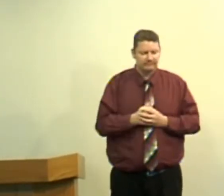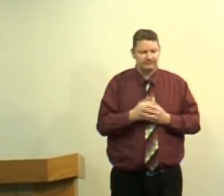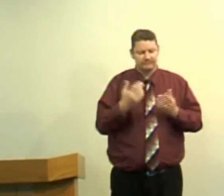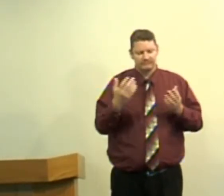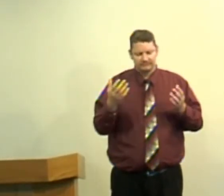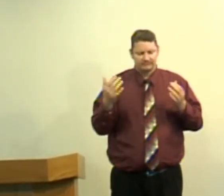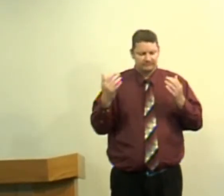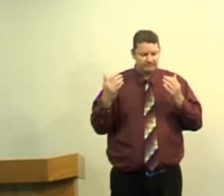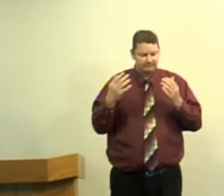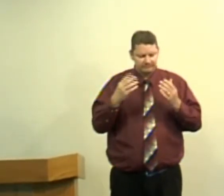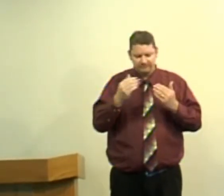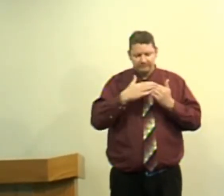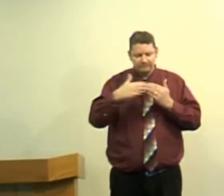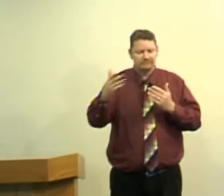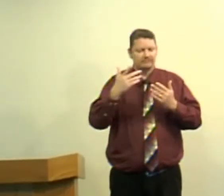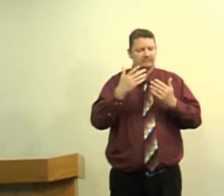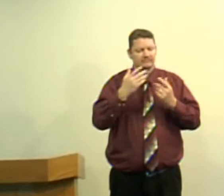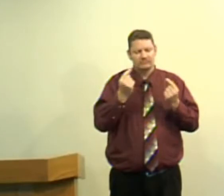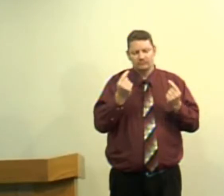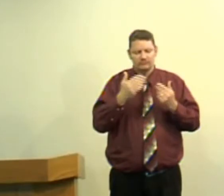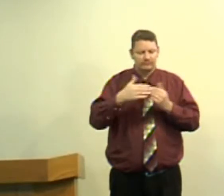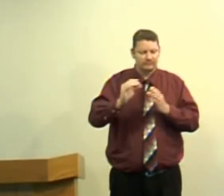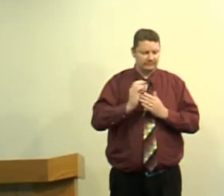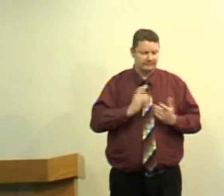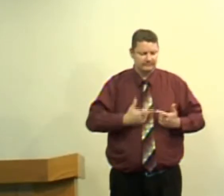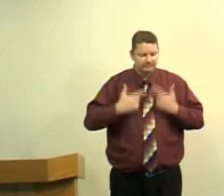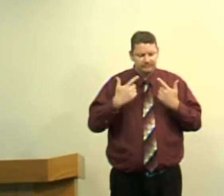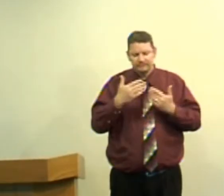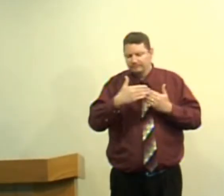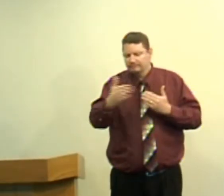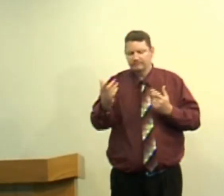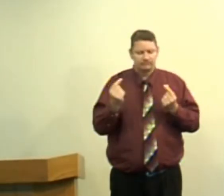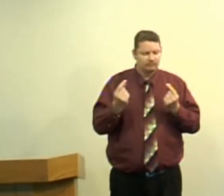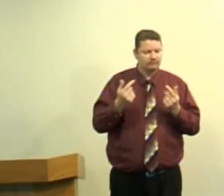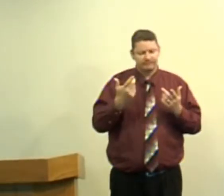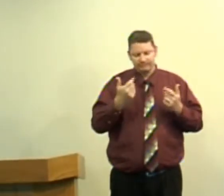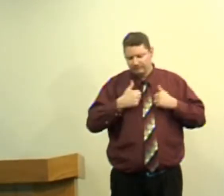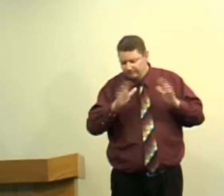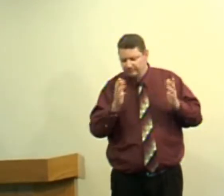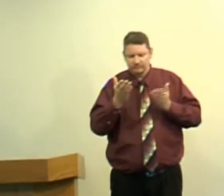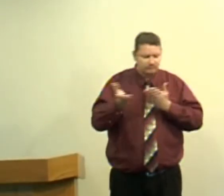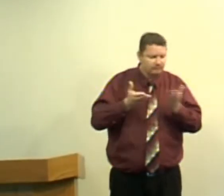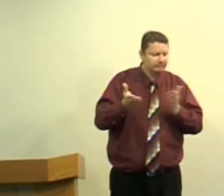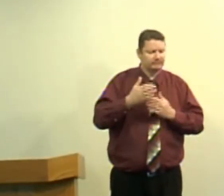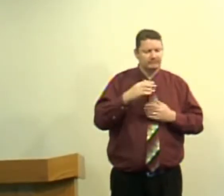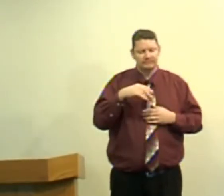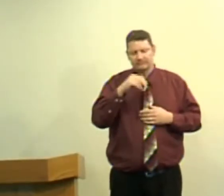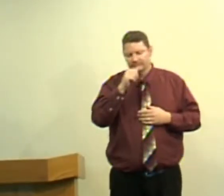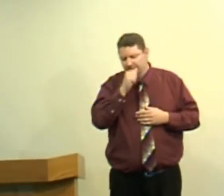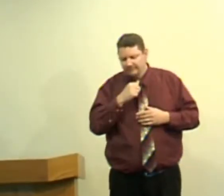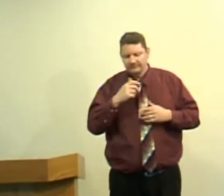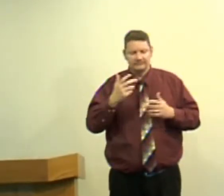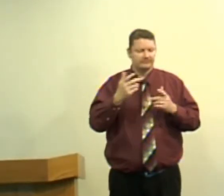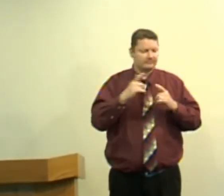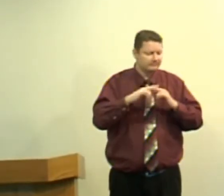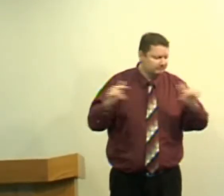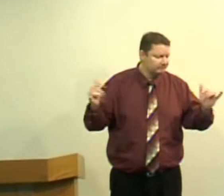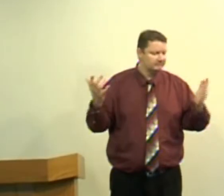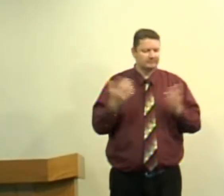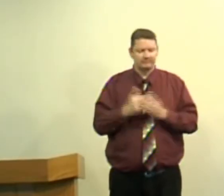not only intellectually, but spiritually as well. As you continue with our lives, we understand what